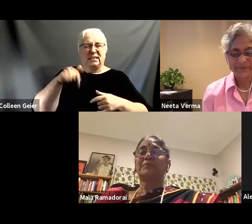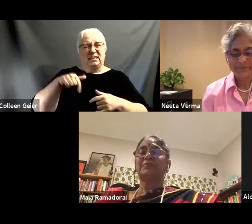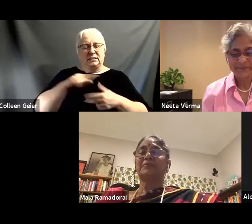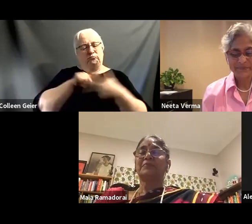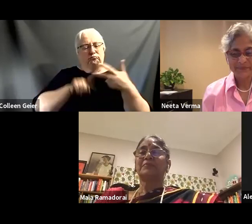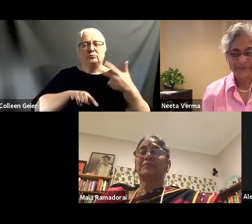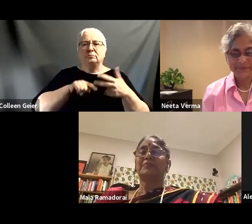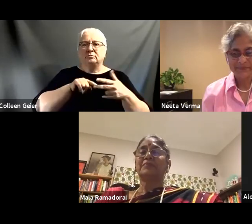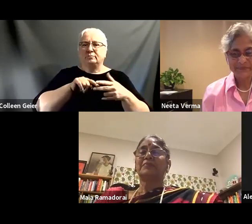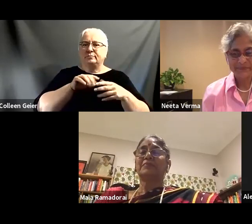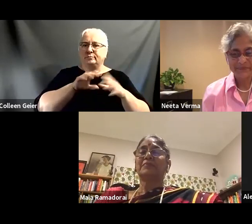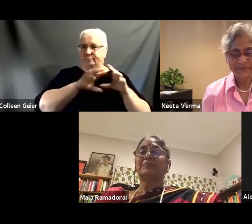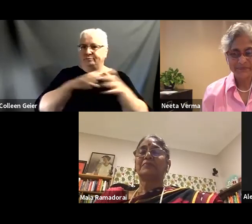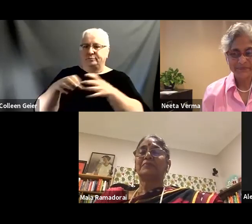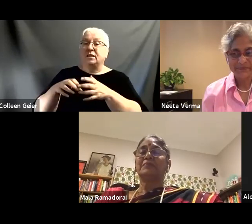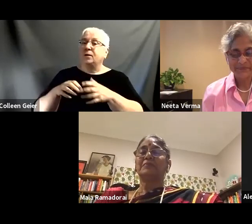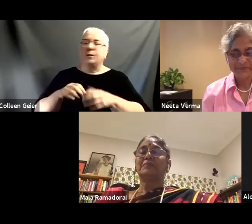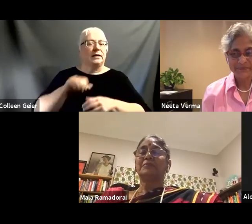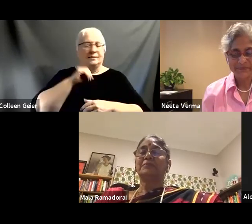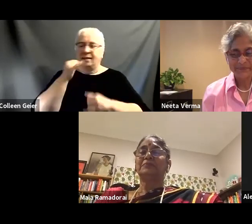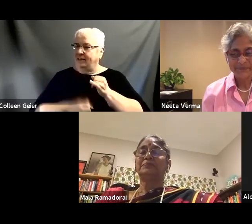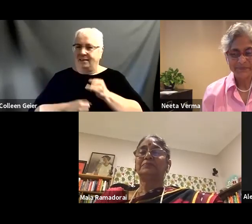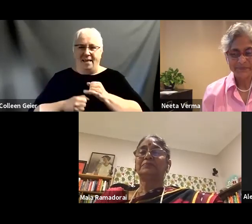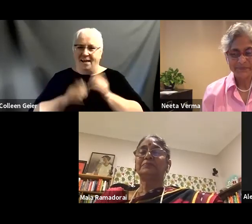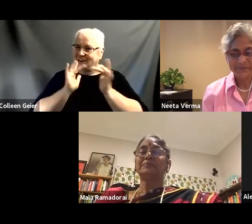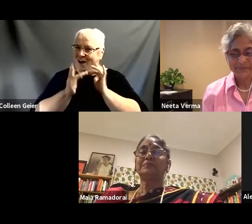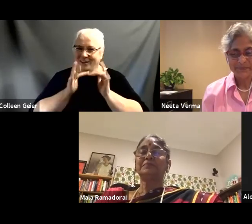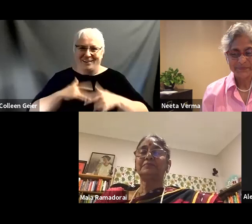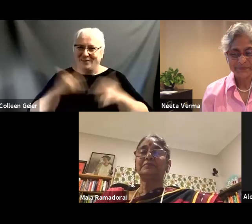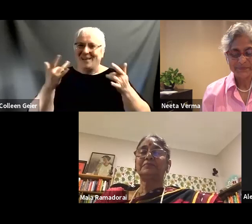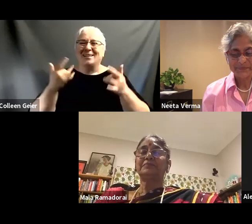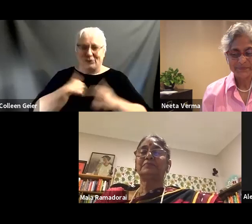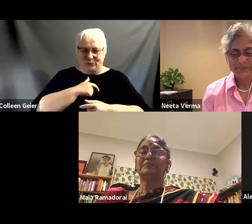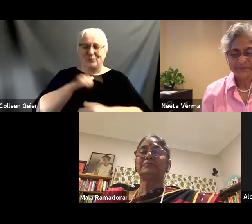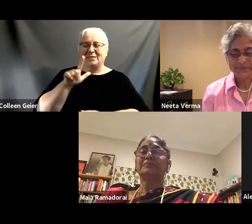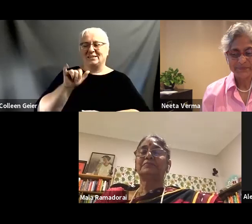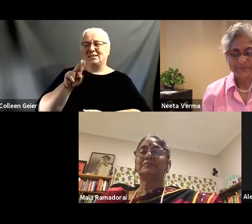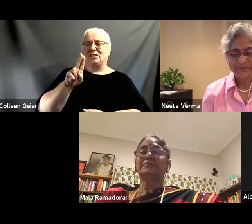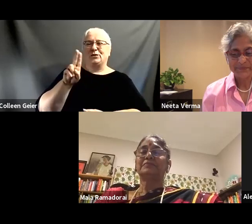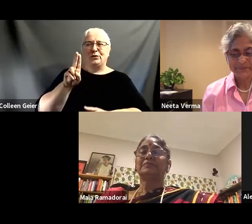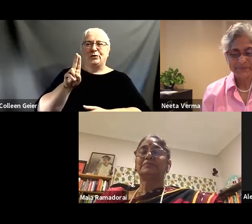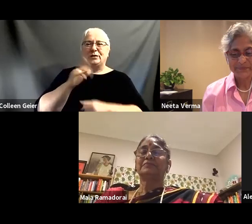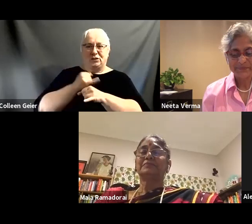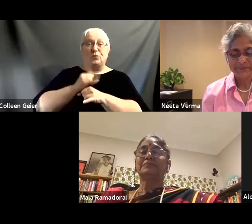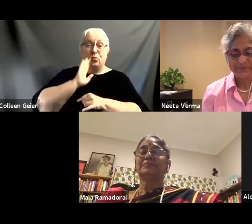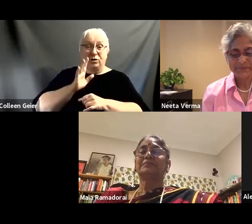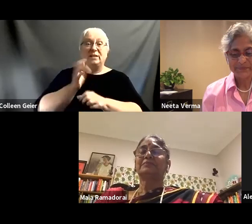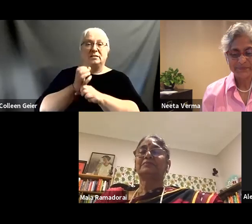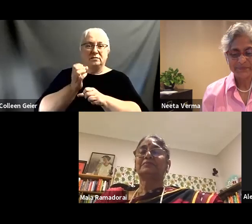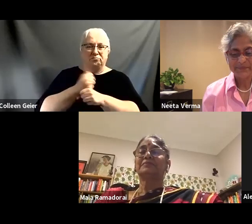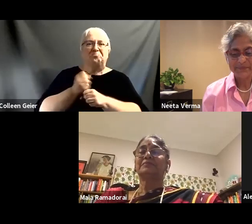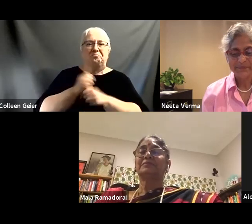not the last online event that the Liu Institute will be producing. So please look out for